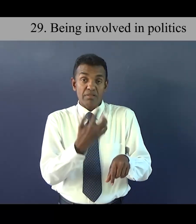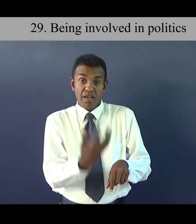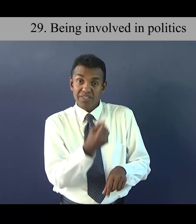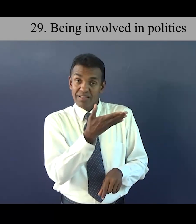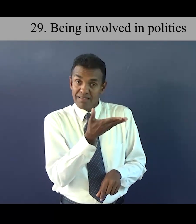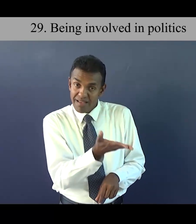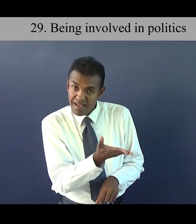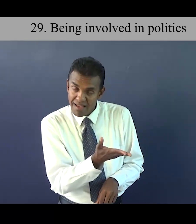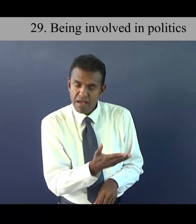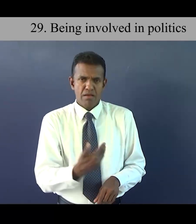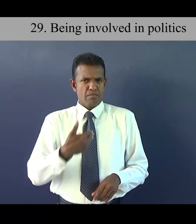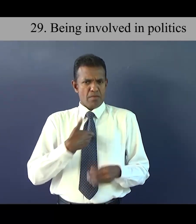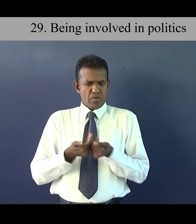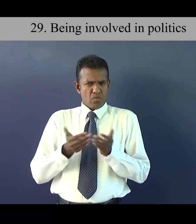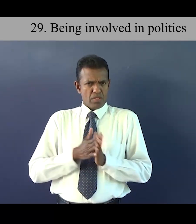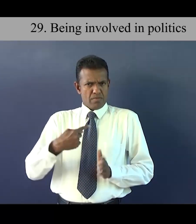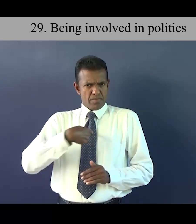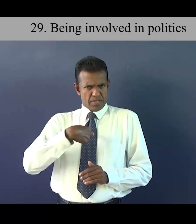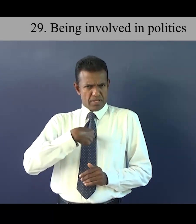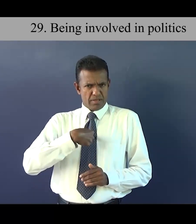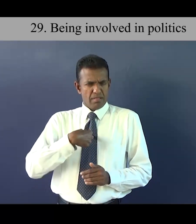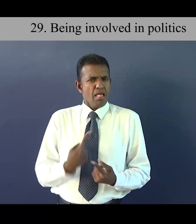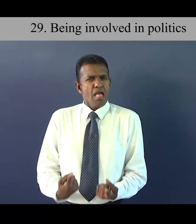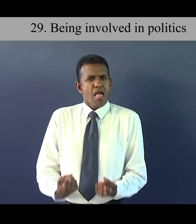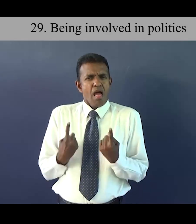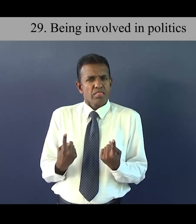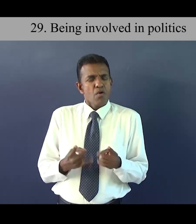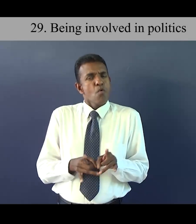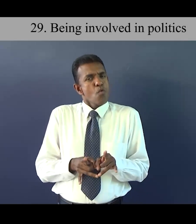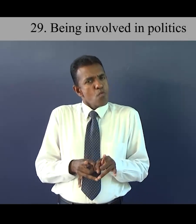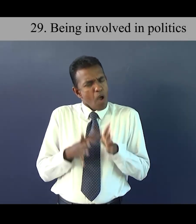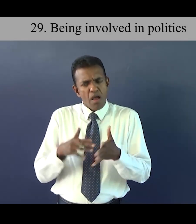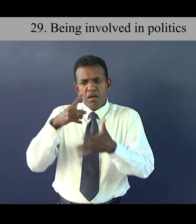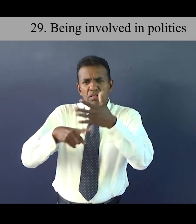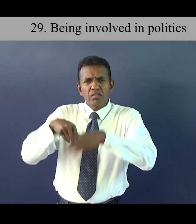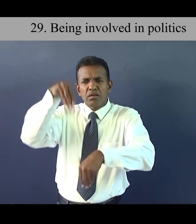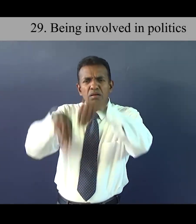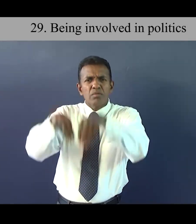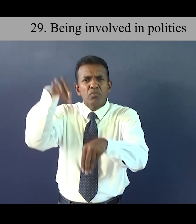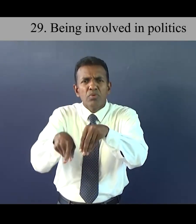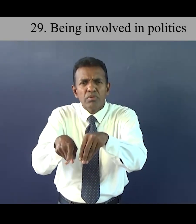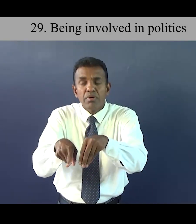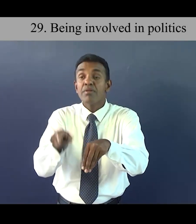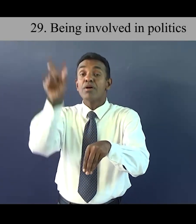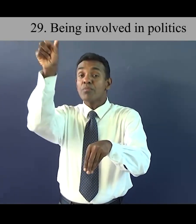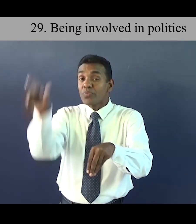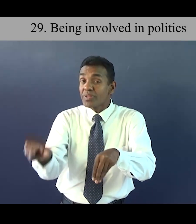Allowing support to help people vote in the way they want when needed.